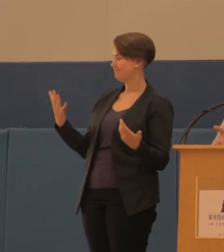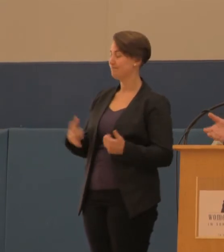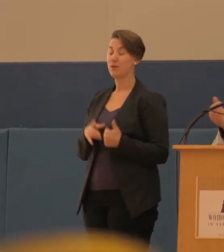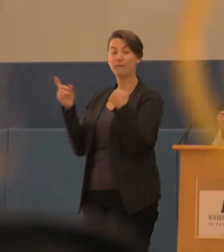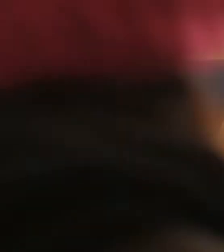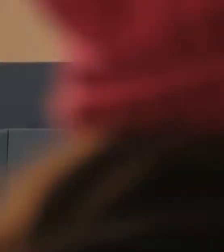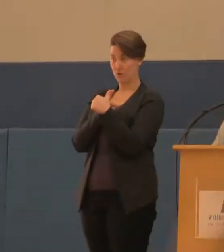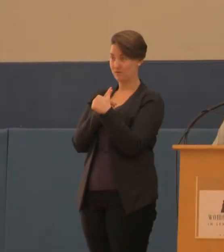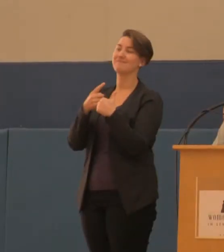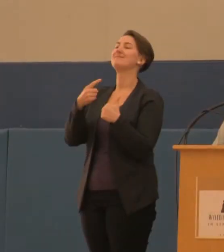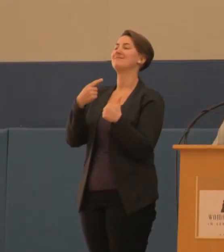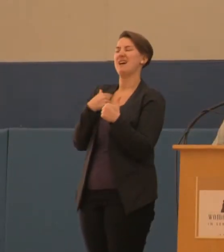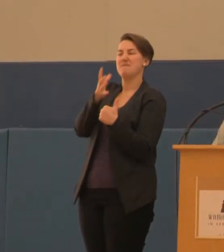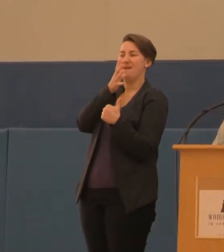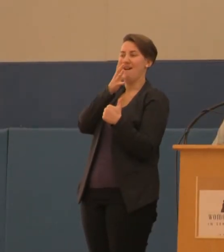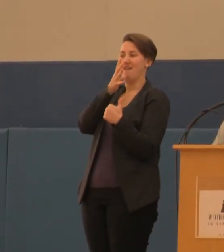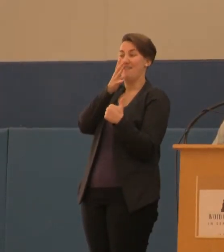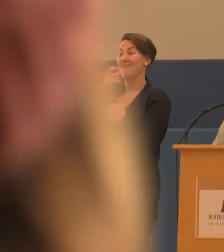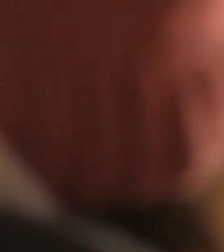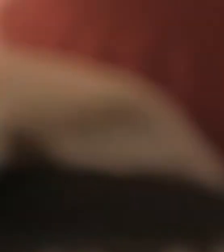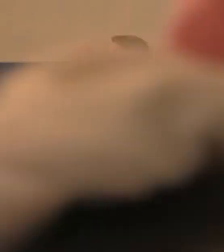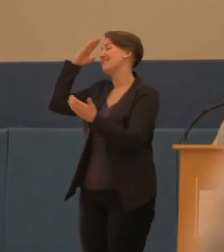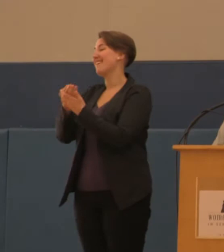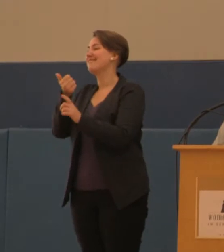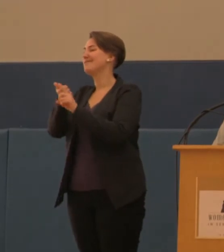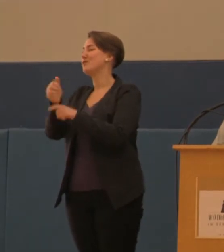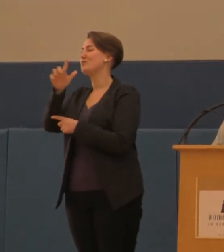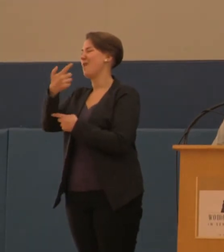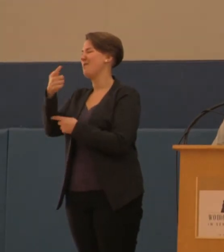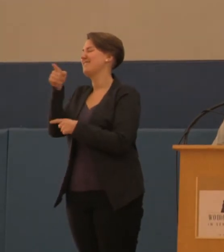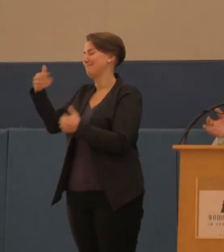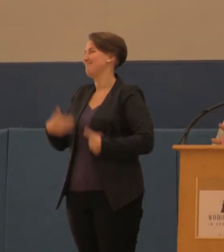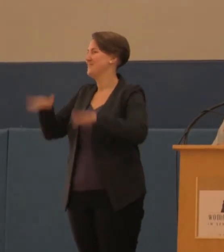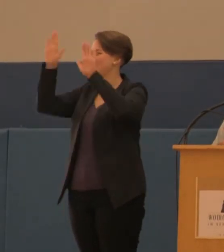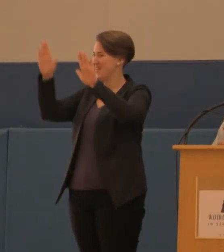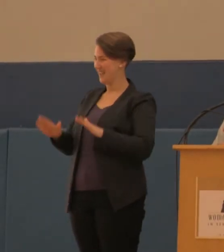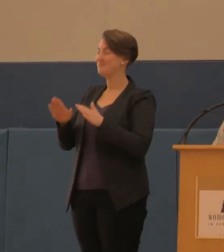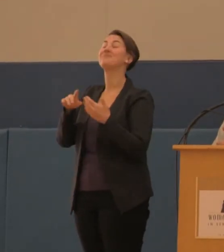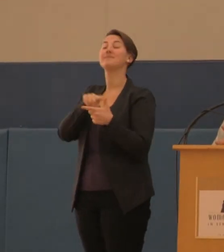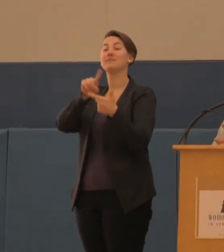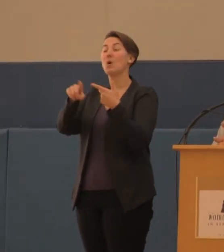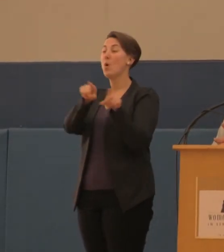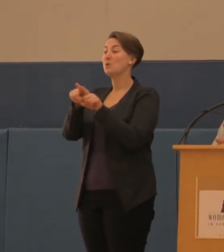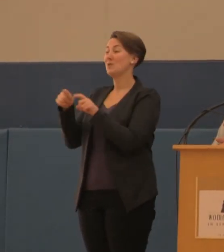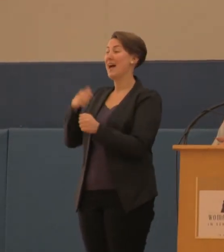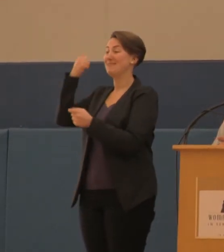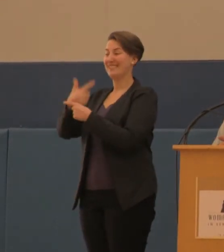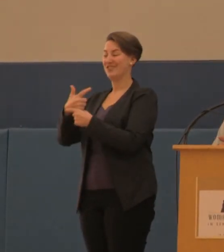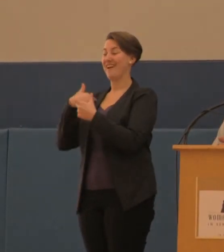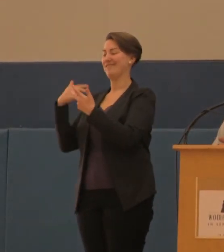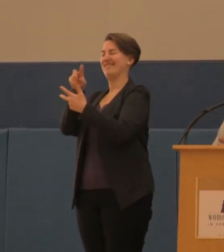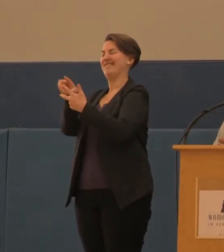First off, I'm a mom to an incredible 21-year-old young man. I'm a big sister to two